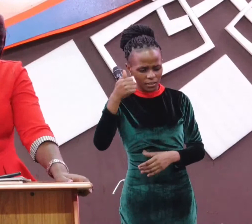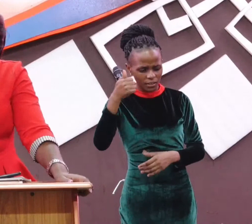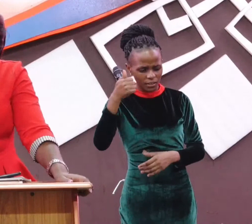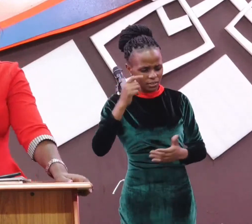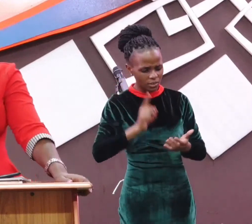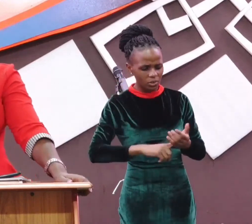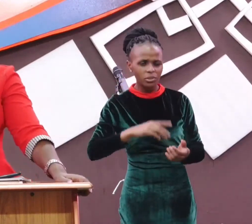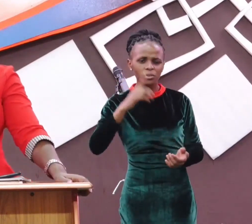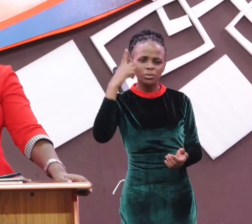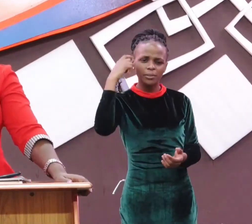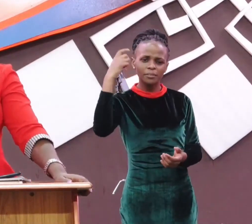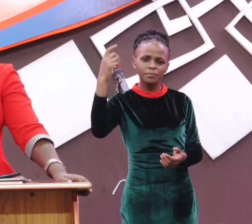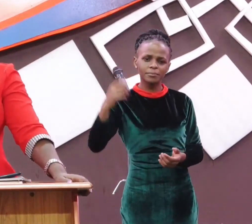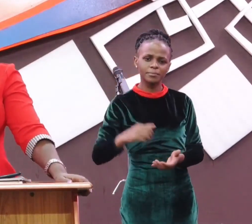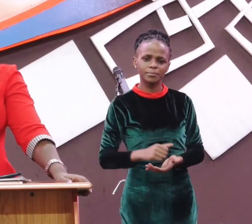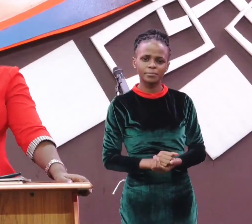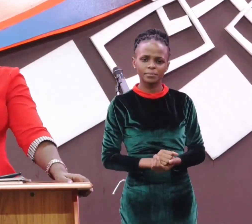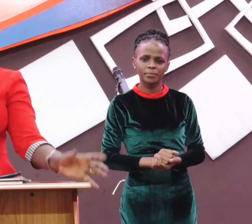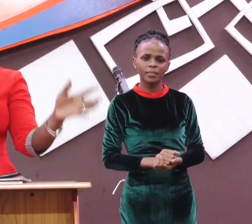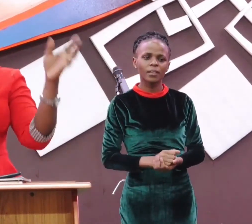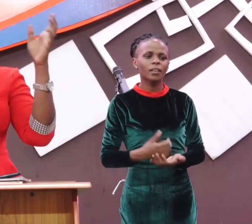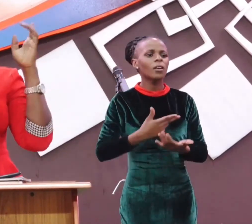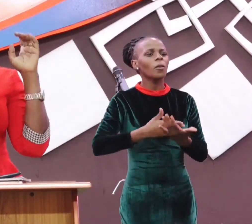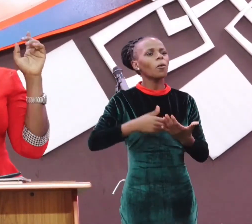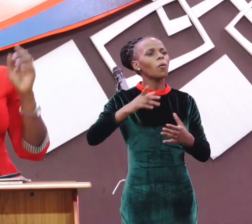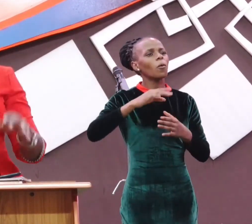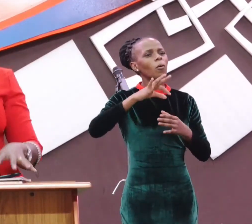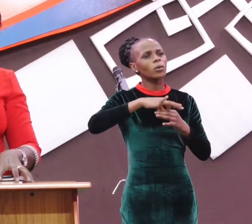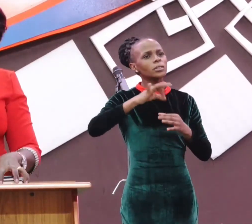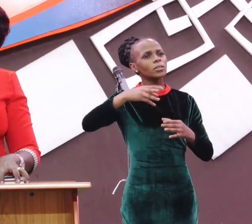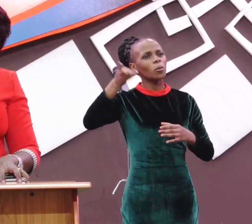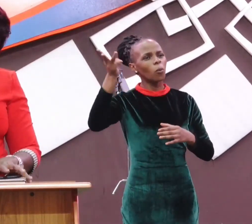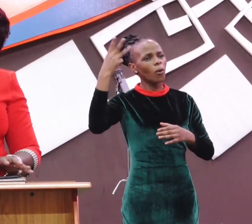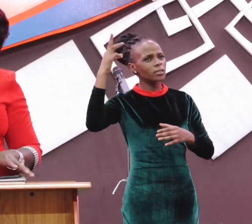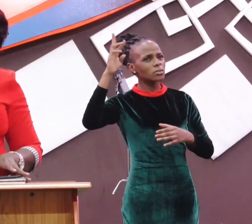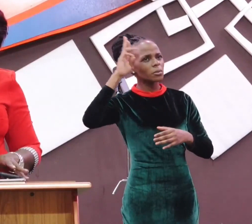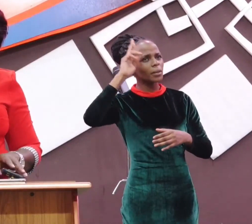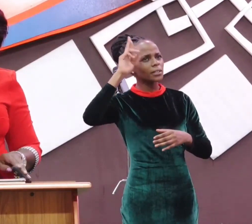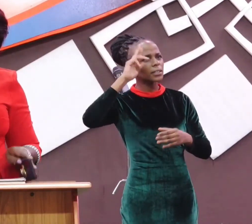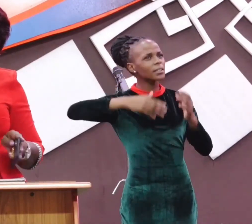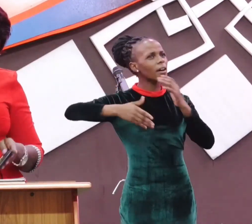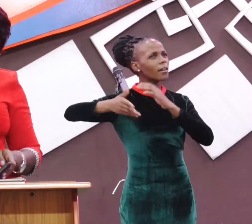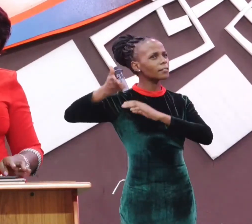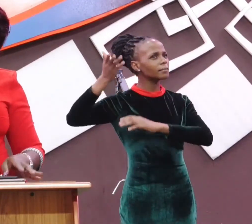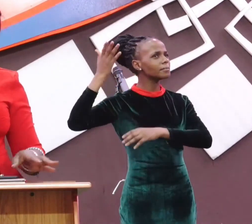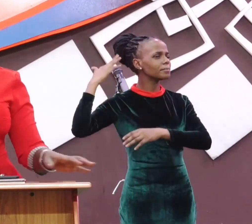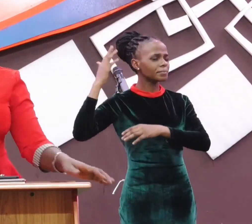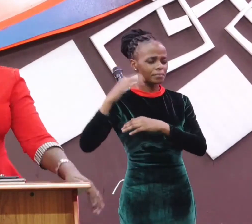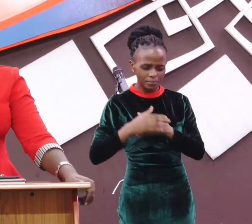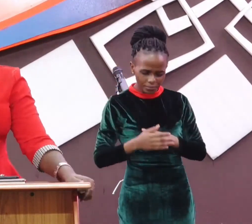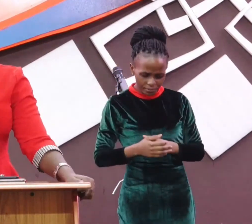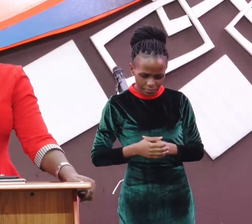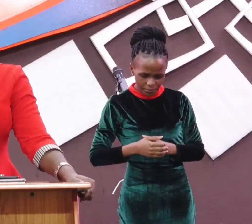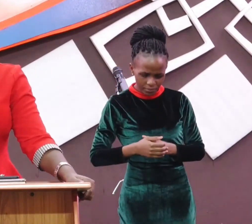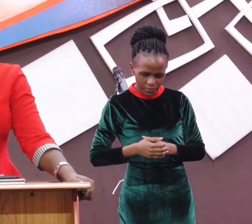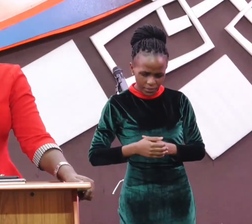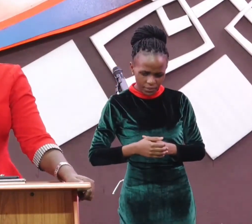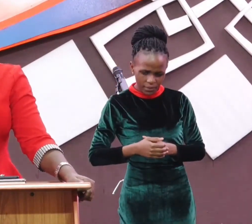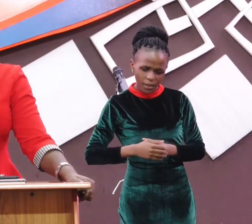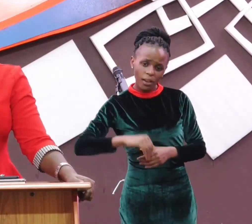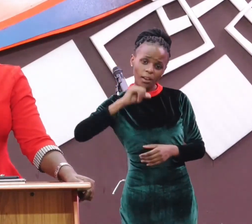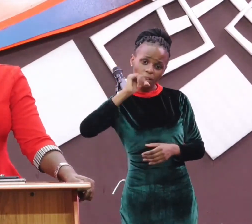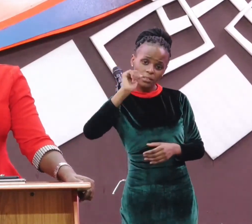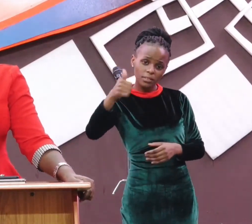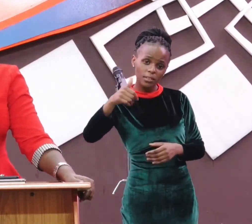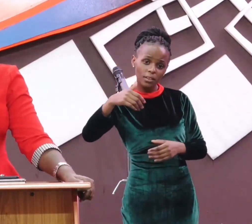Nafuna ekiroto. I got a dream. Omoyo mtukufu yabadde akinzijukize mabege. The Holy Spirit was reminding me recently. Nalina